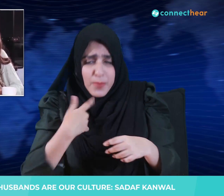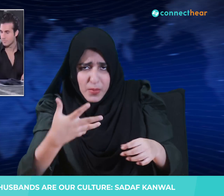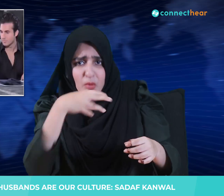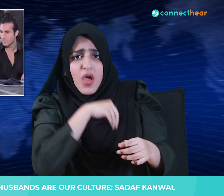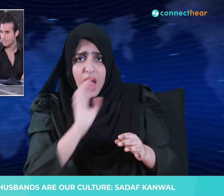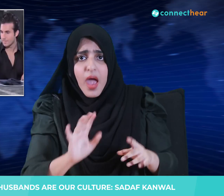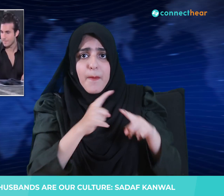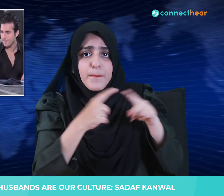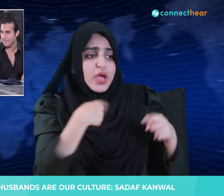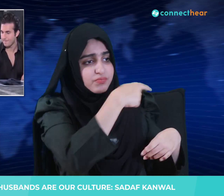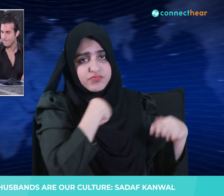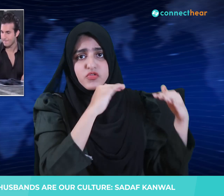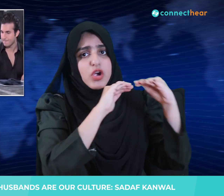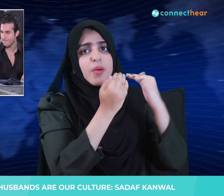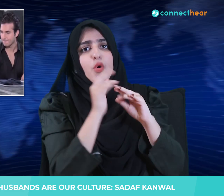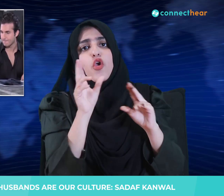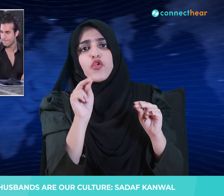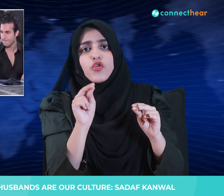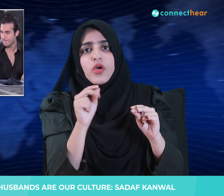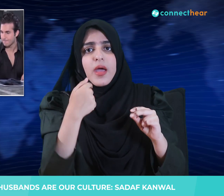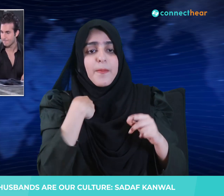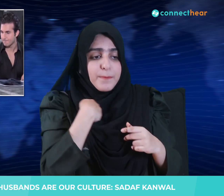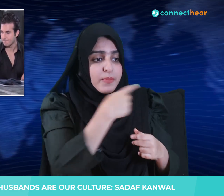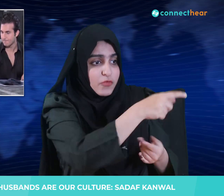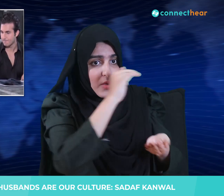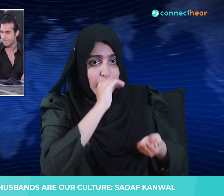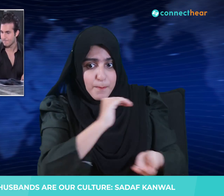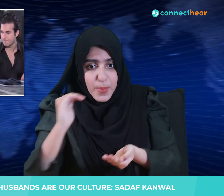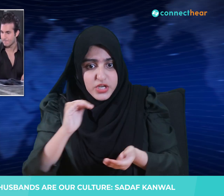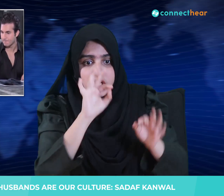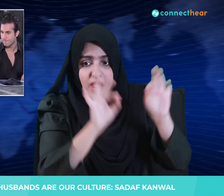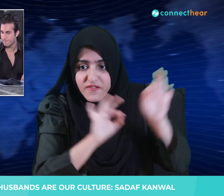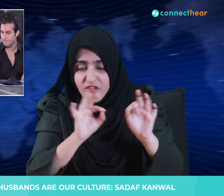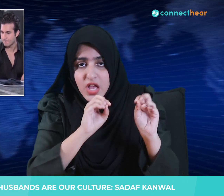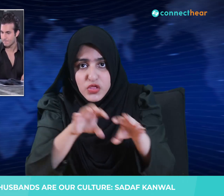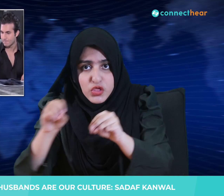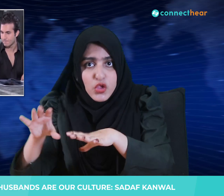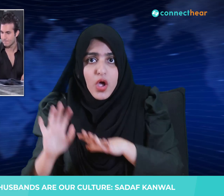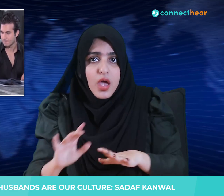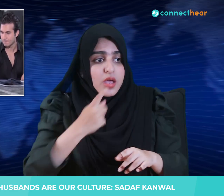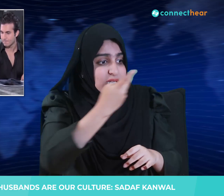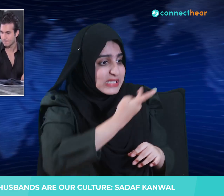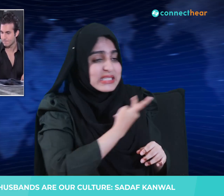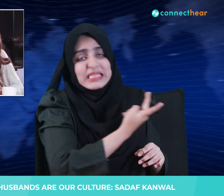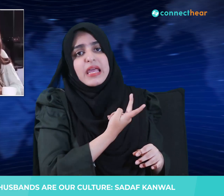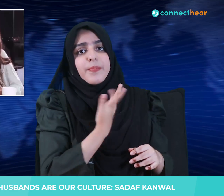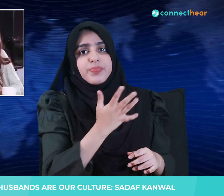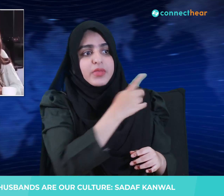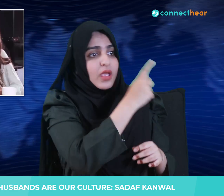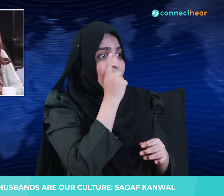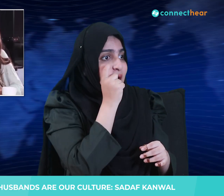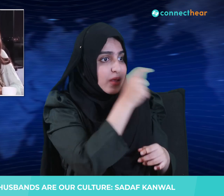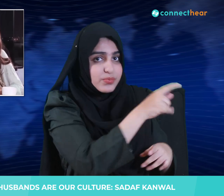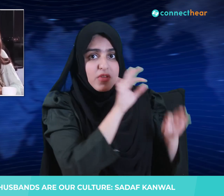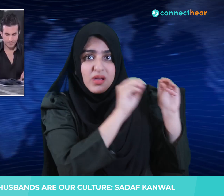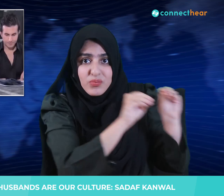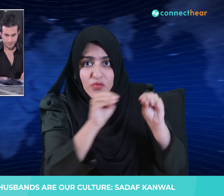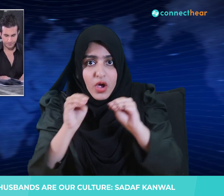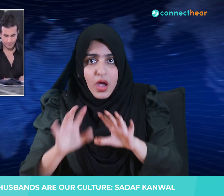also, but I can't compete with him. I will take care of my kids someday. I can't be on the same level as him the way a man can take care of